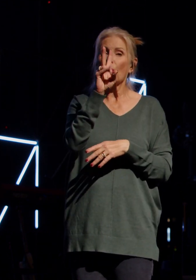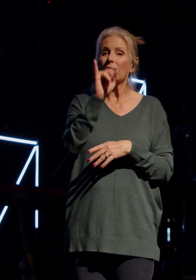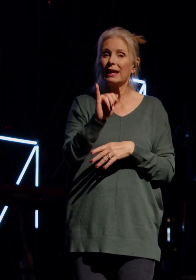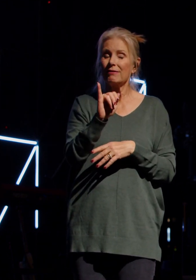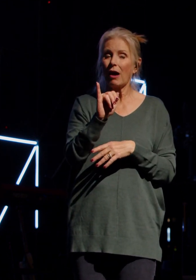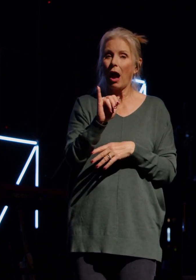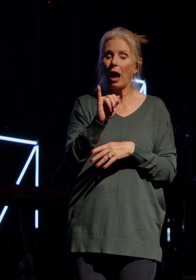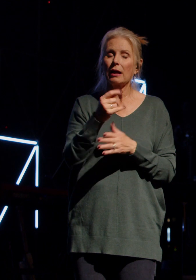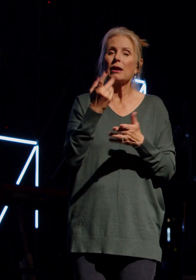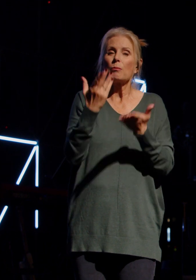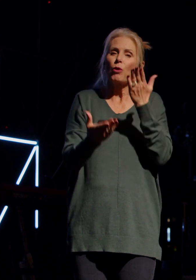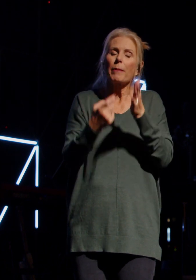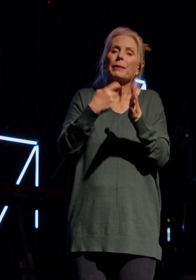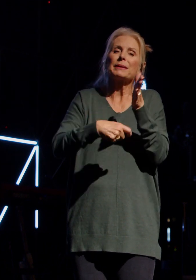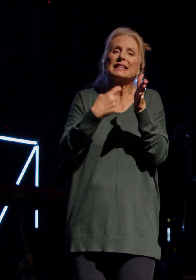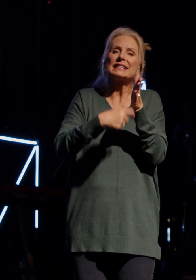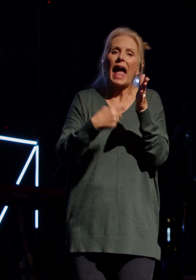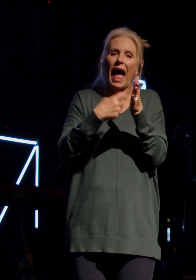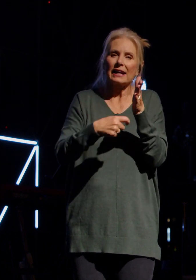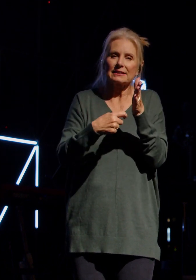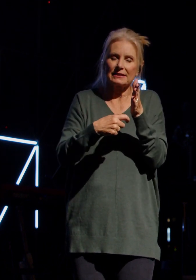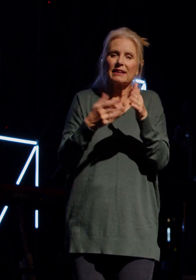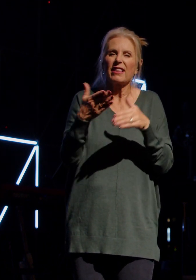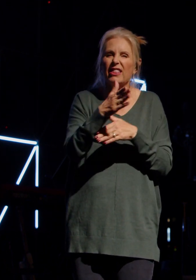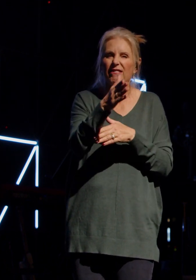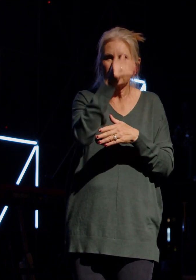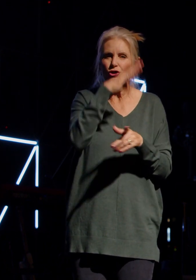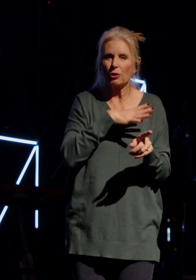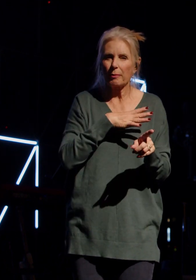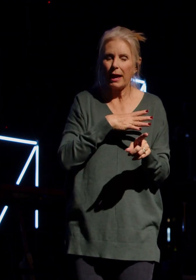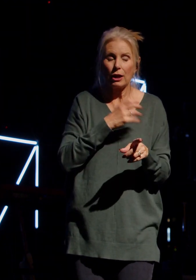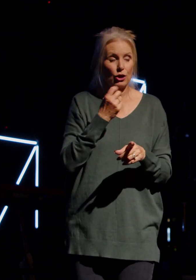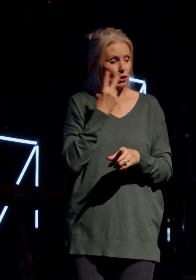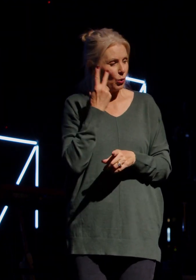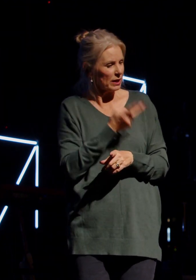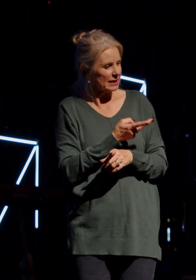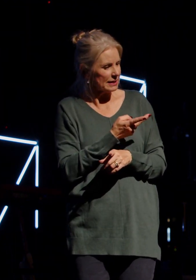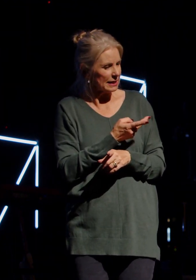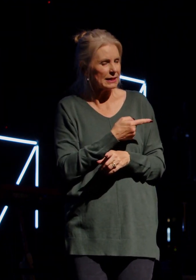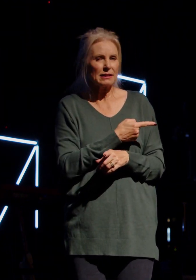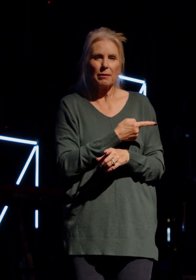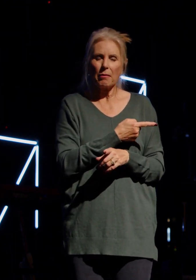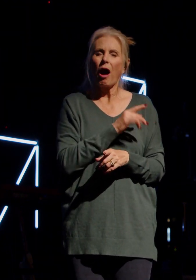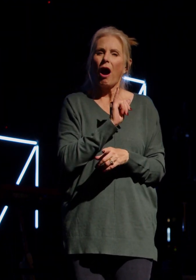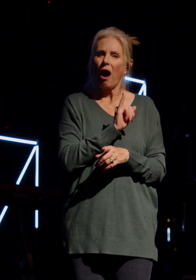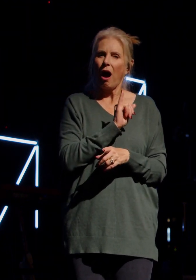that taxed the fishermen. Jesus is walking by the sea. He sees Levi over there, also known